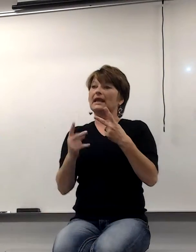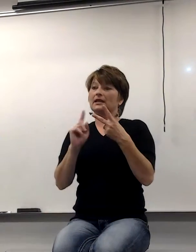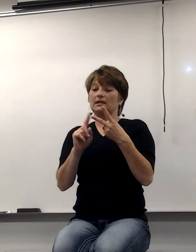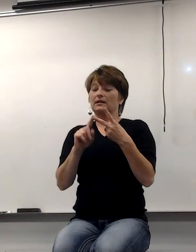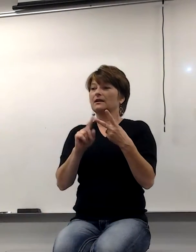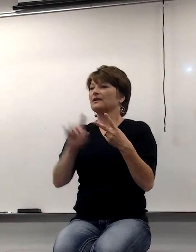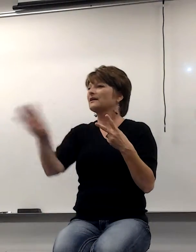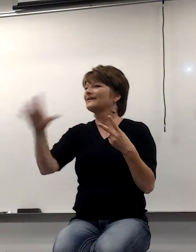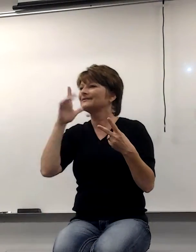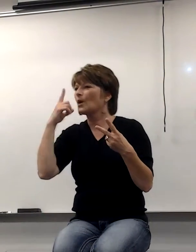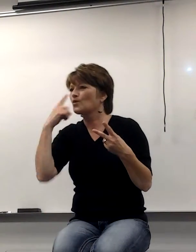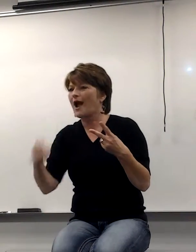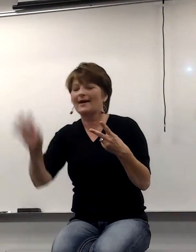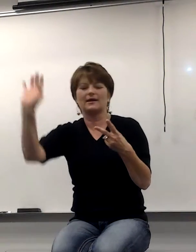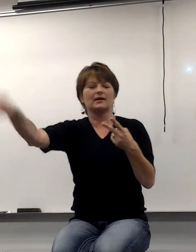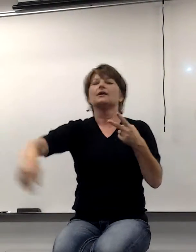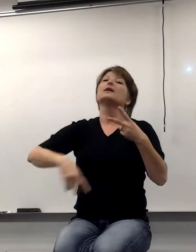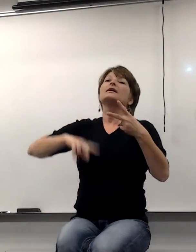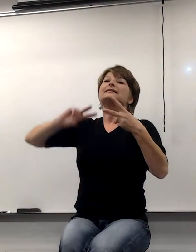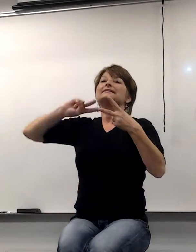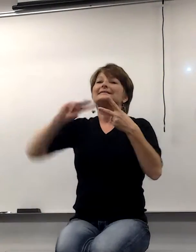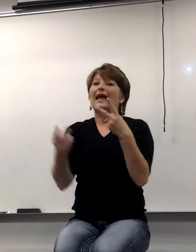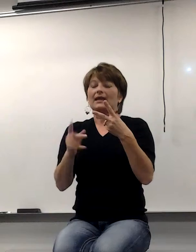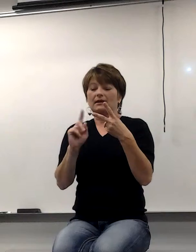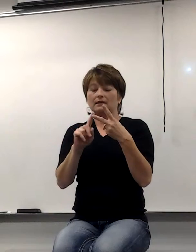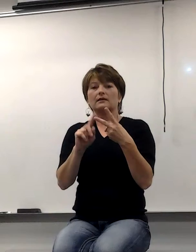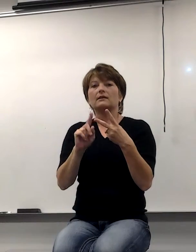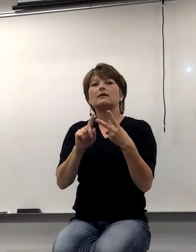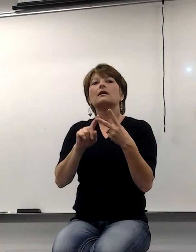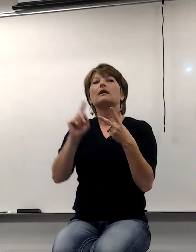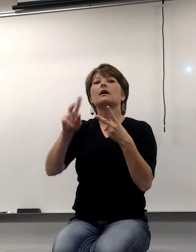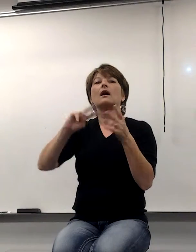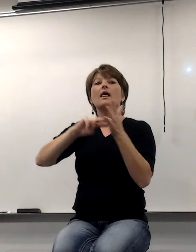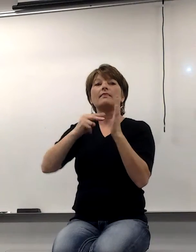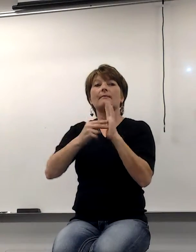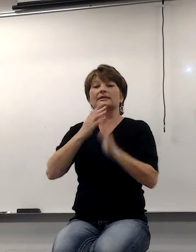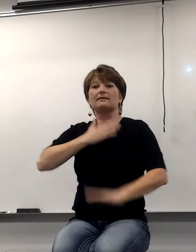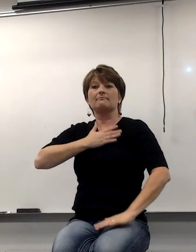And so we would want to catch it before she gets it. And secondly,